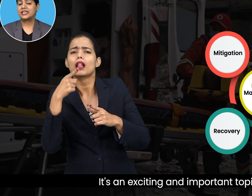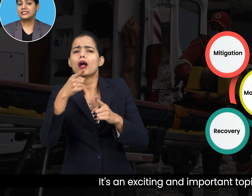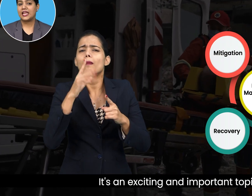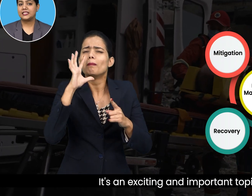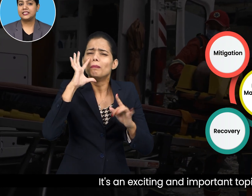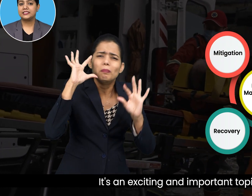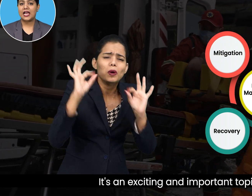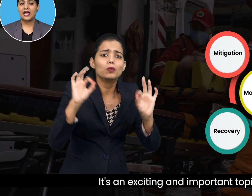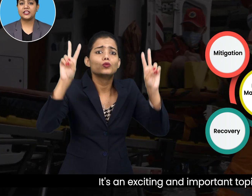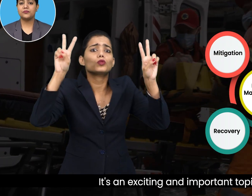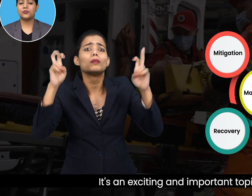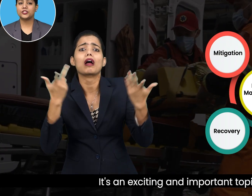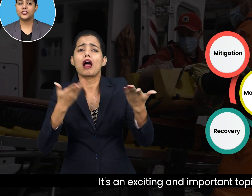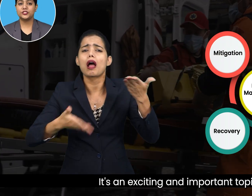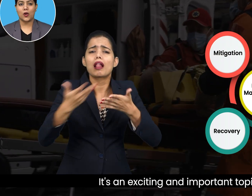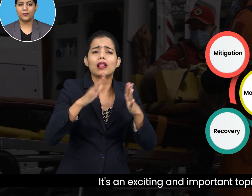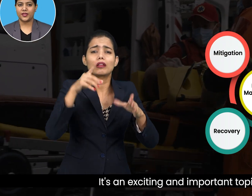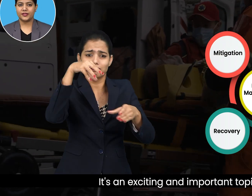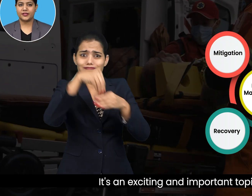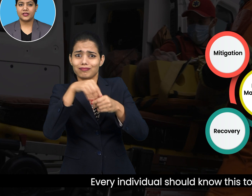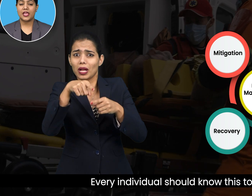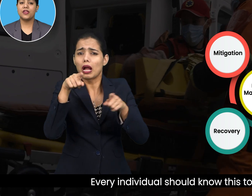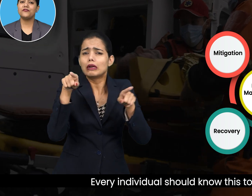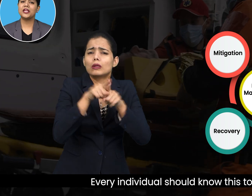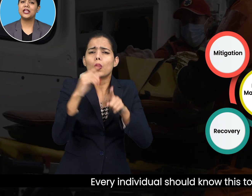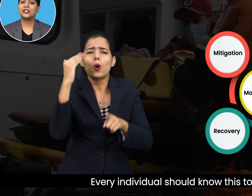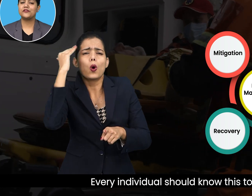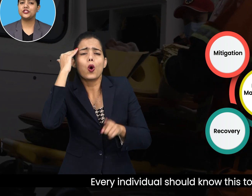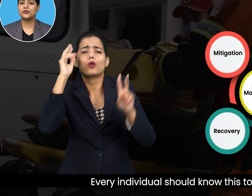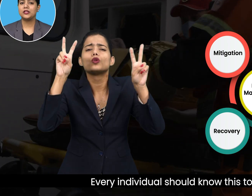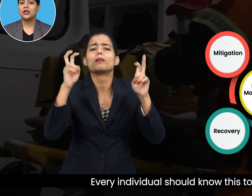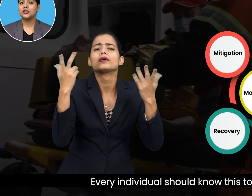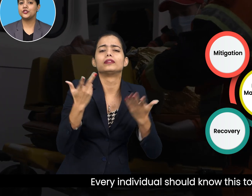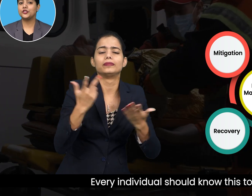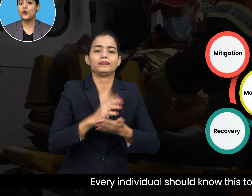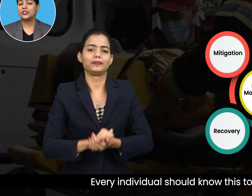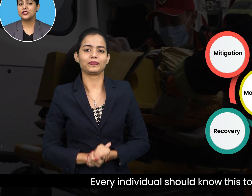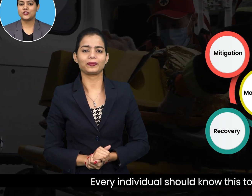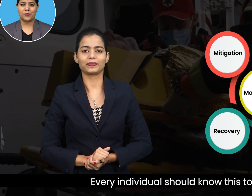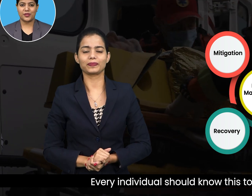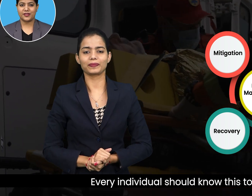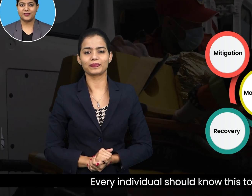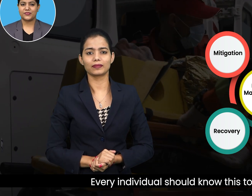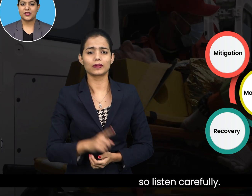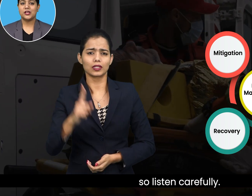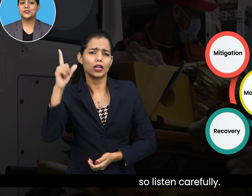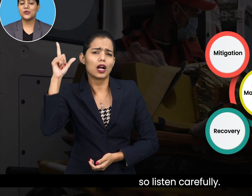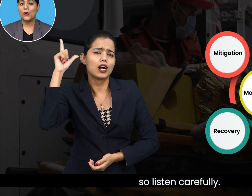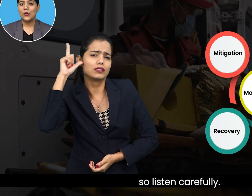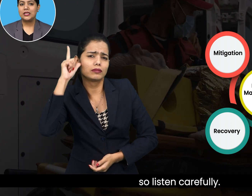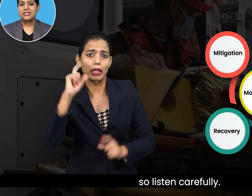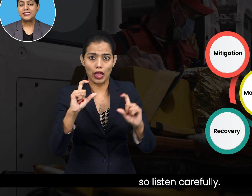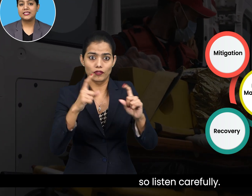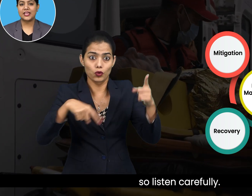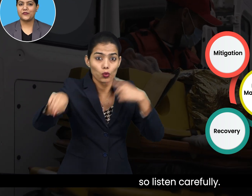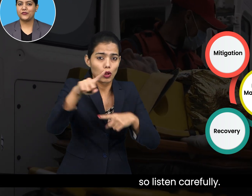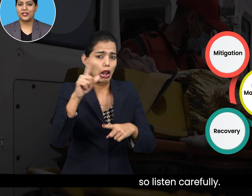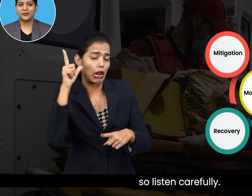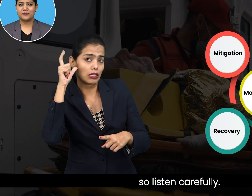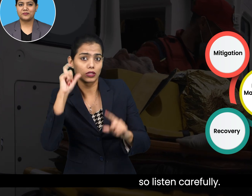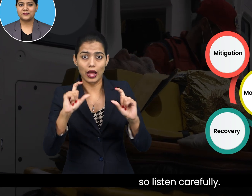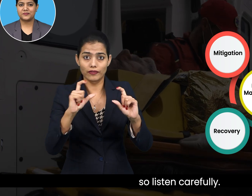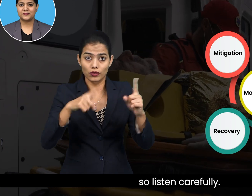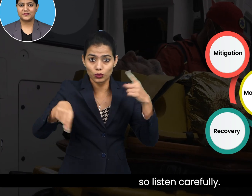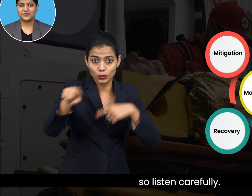It's an exciting and important topic. Every individual should know this topic. So, listen